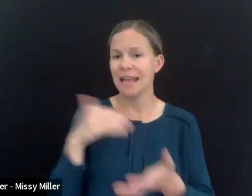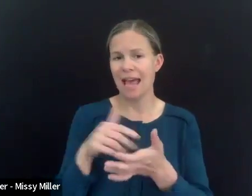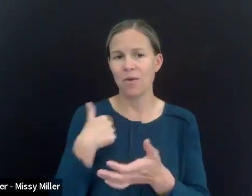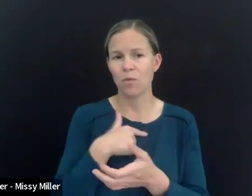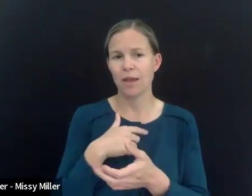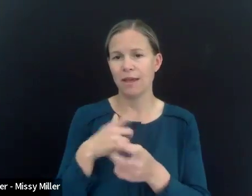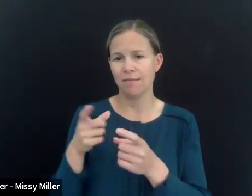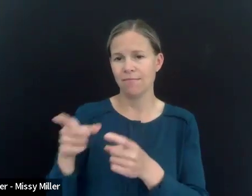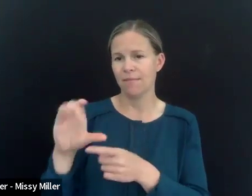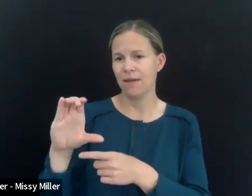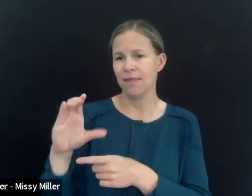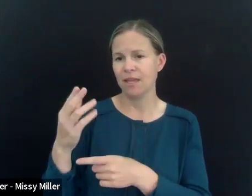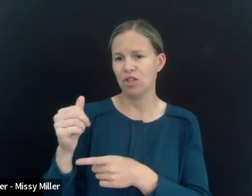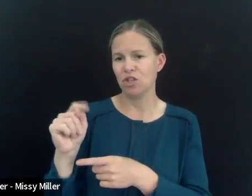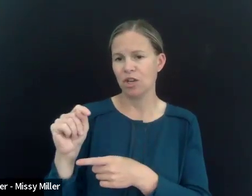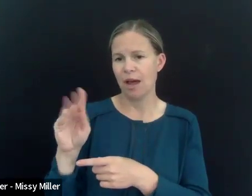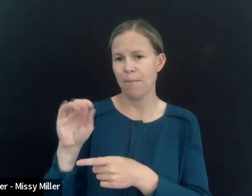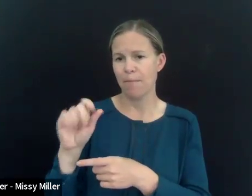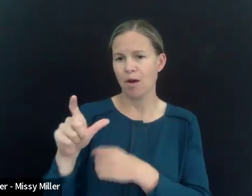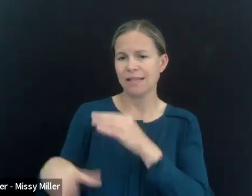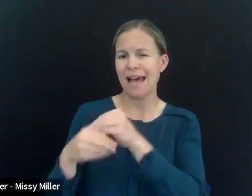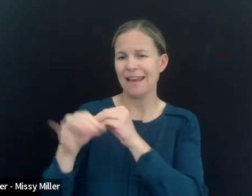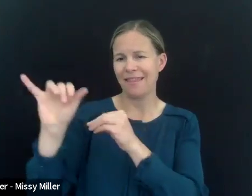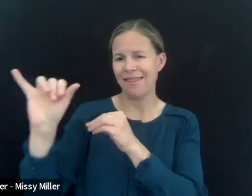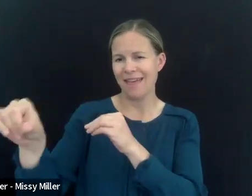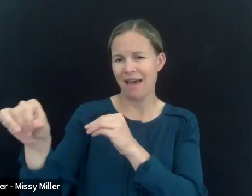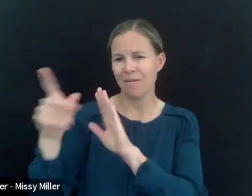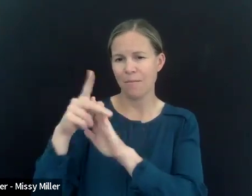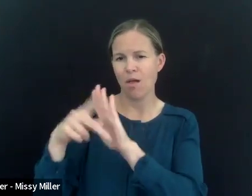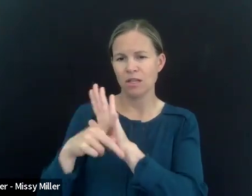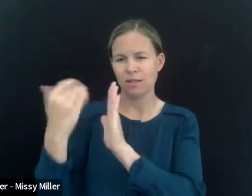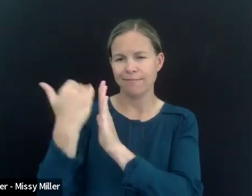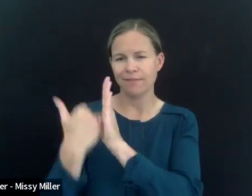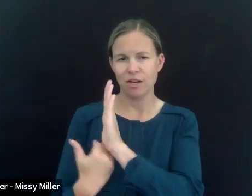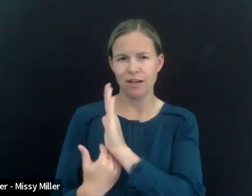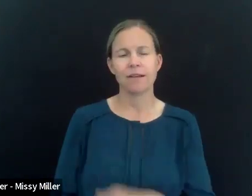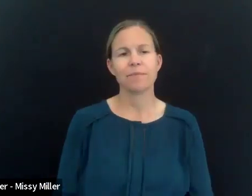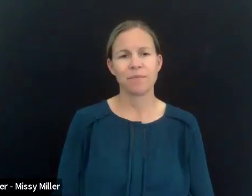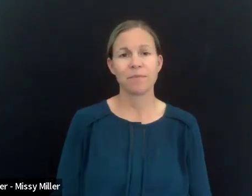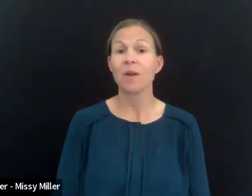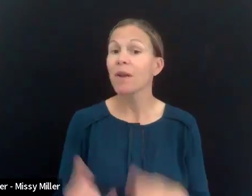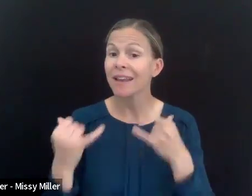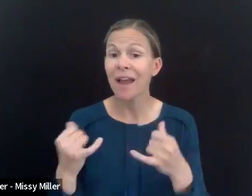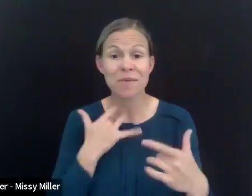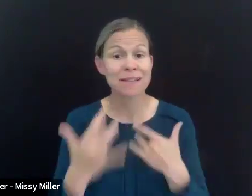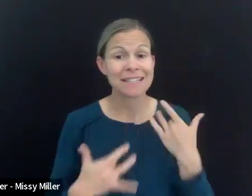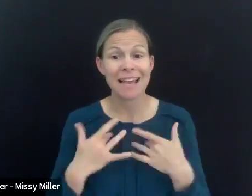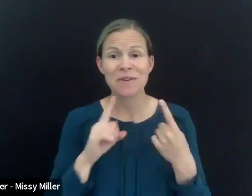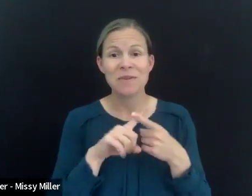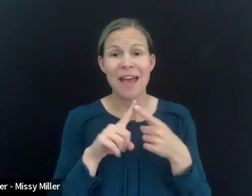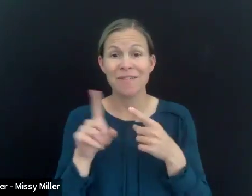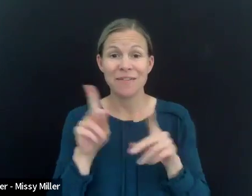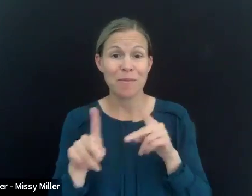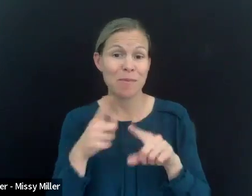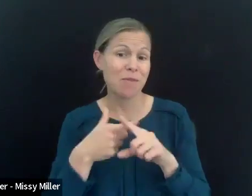sure you read that super valuable resource. So I am incredibly excited. We have such Southern representation on